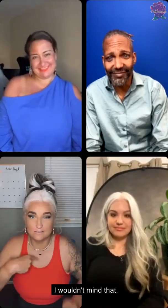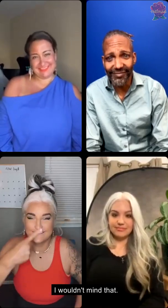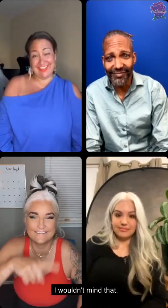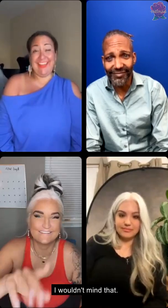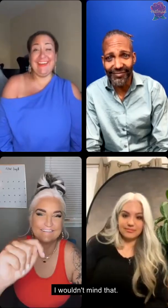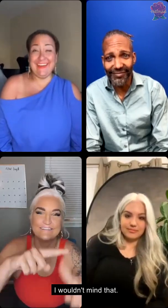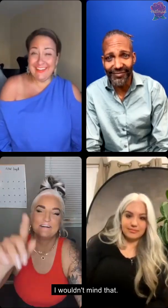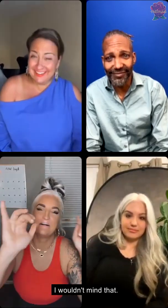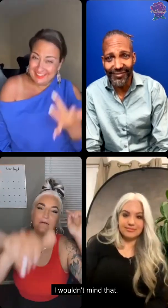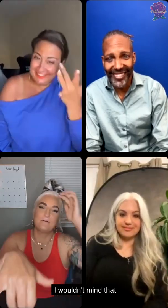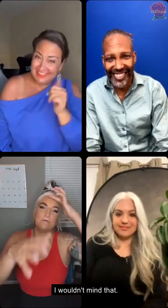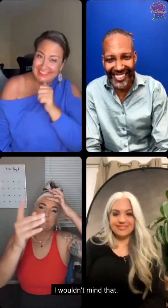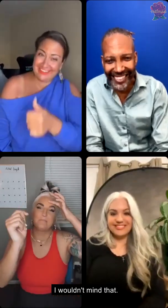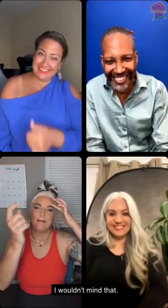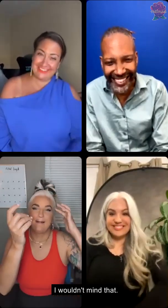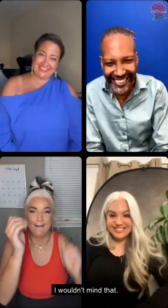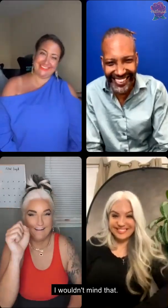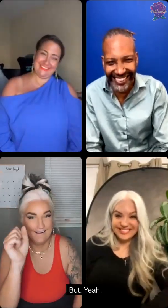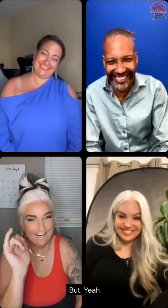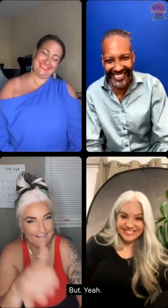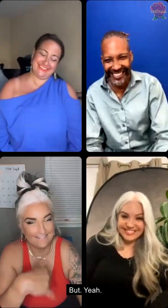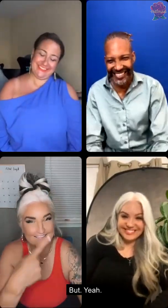I wouldn't mind that.